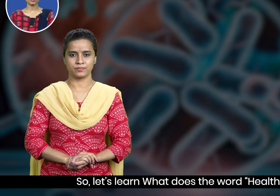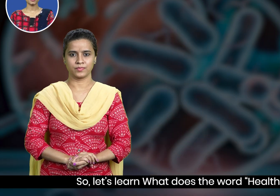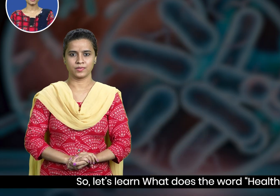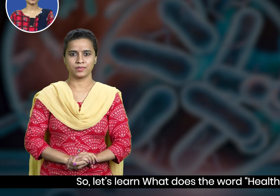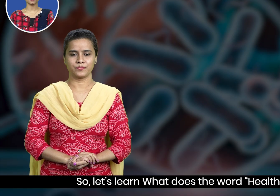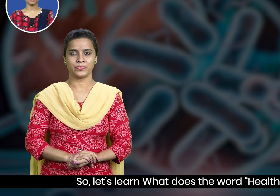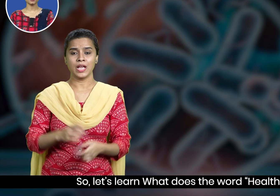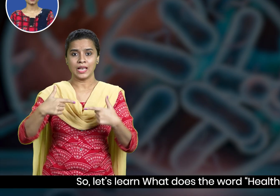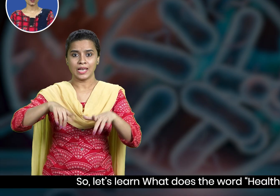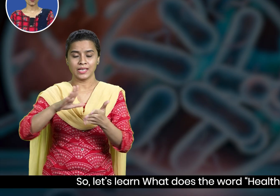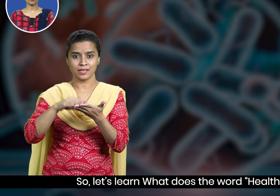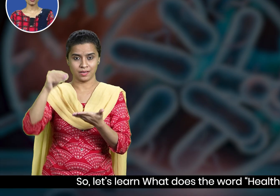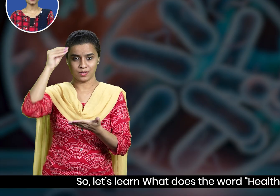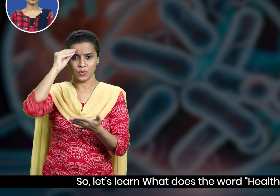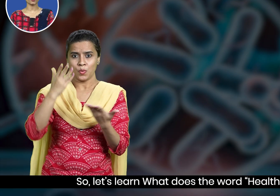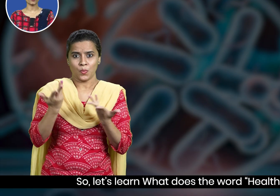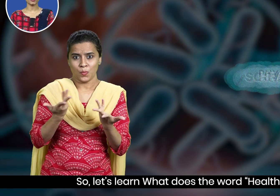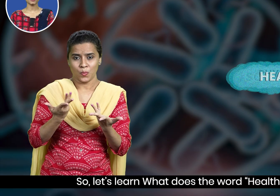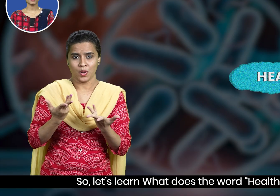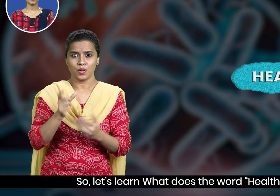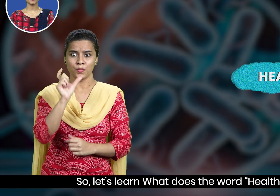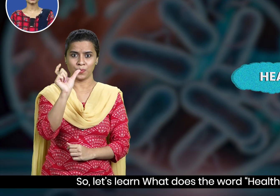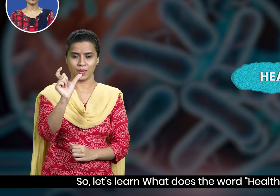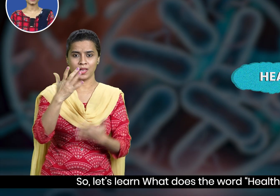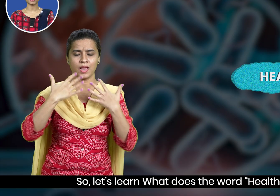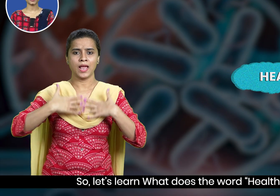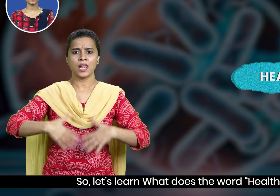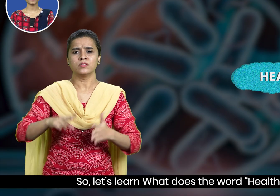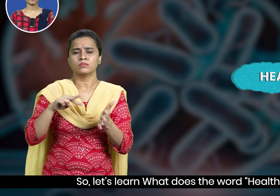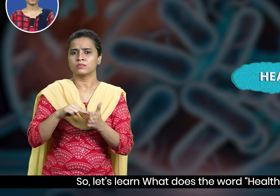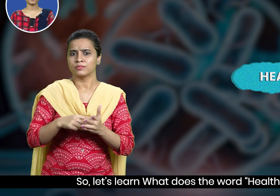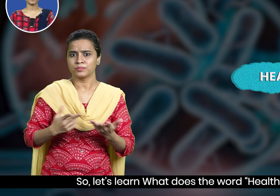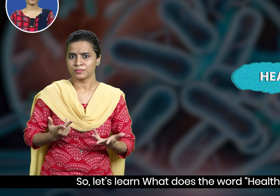So, let's learn what does the word health mean.